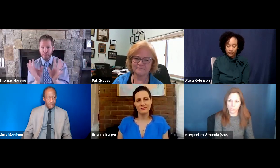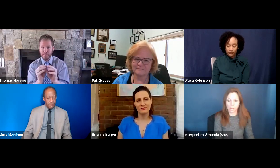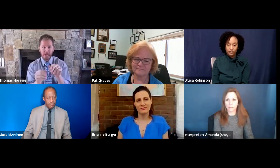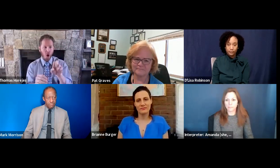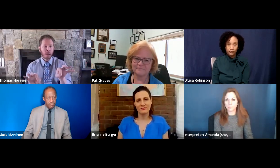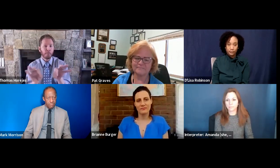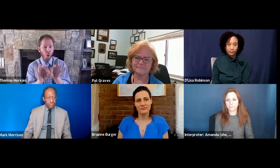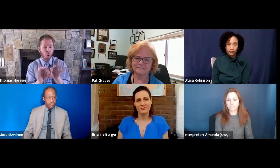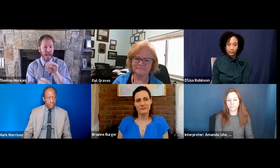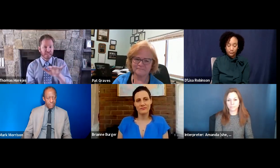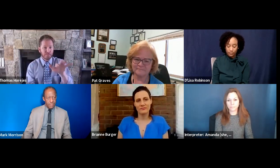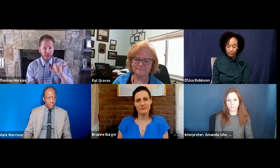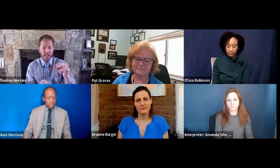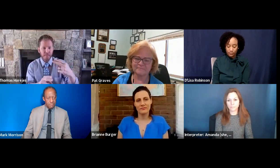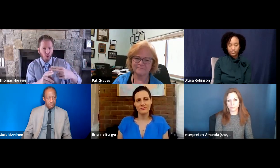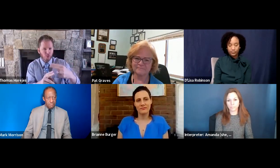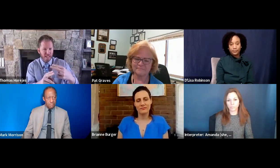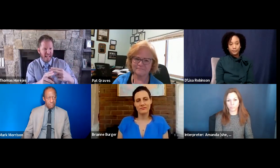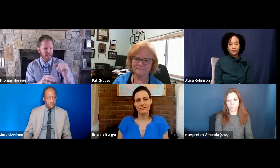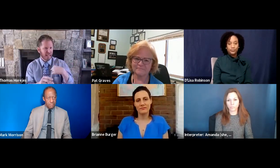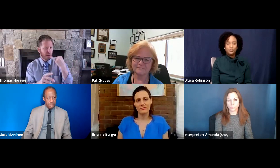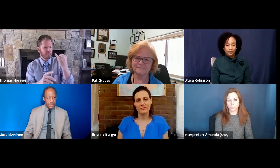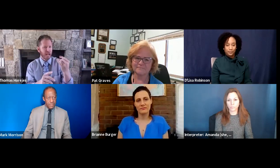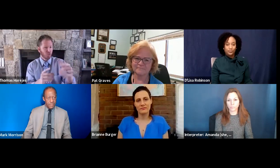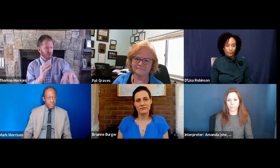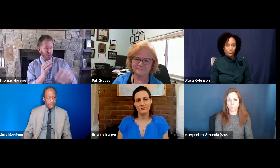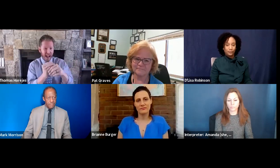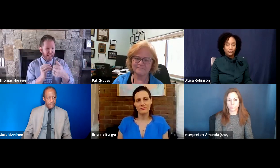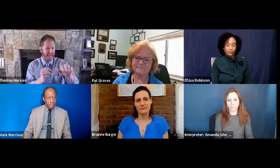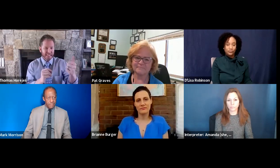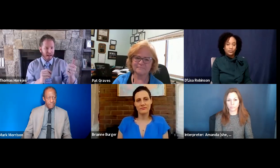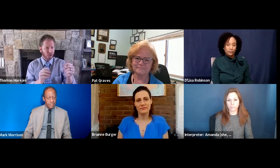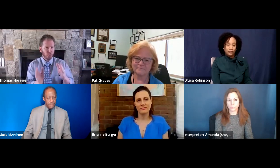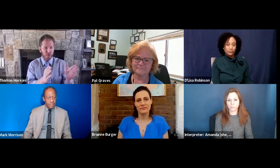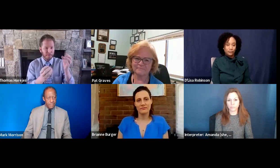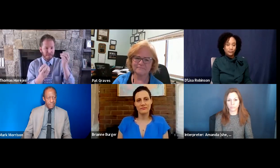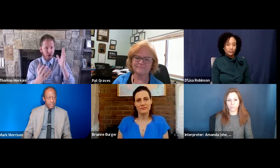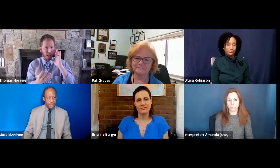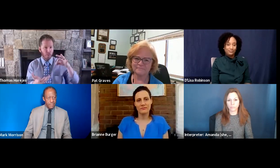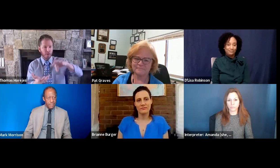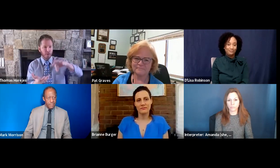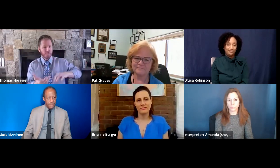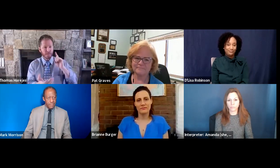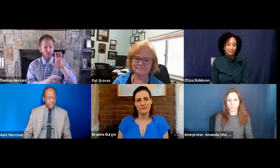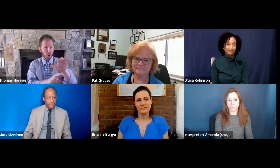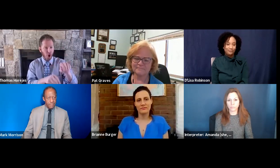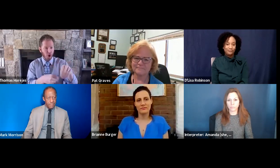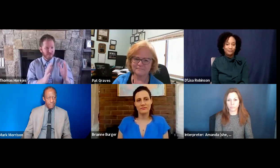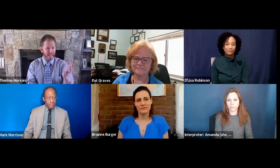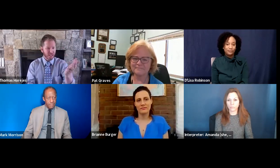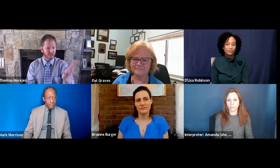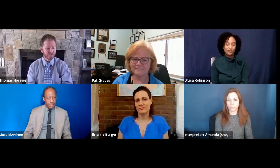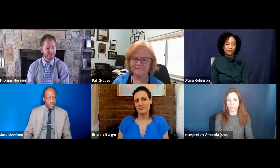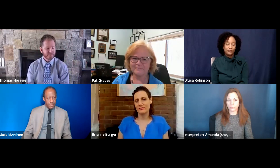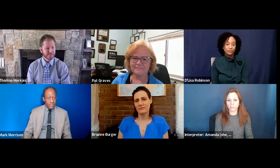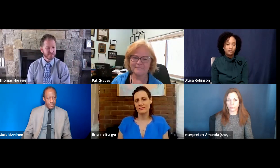about the names of the key people in the meeting and how important those are, the spelling of those names, I can only imagine. So Pat, I'm not sure if you want to add